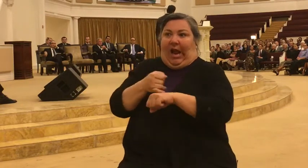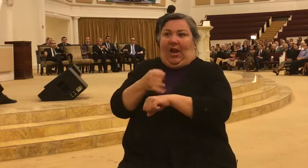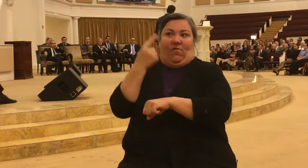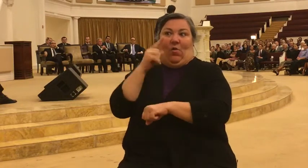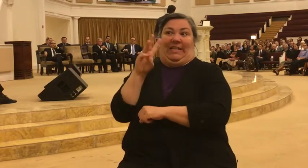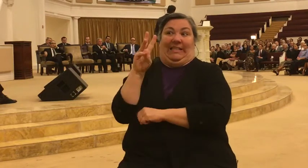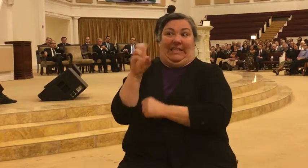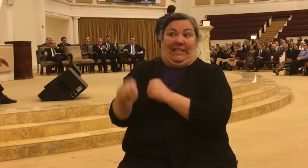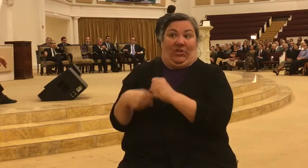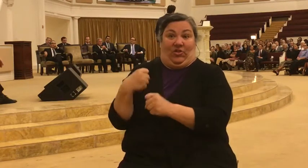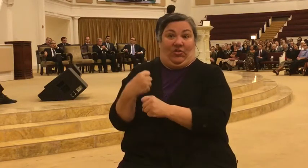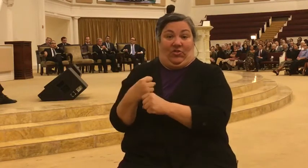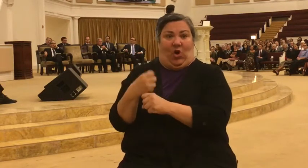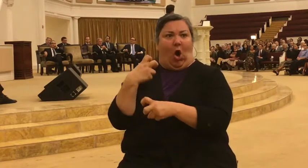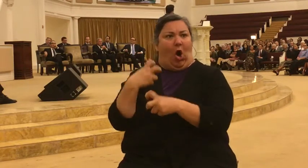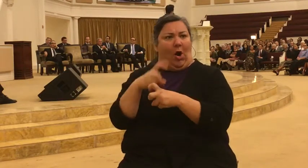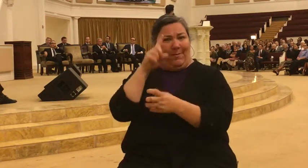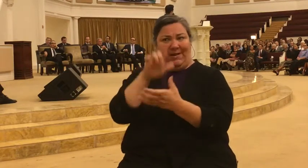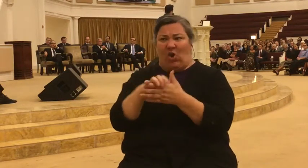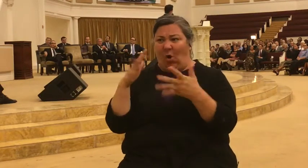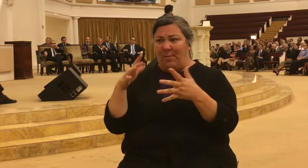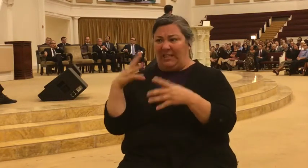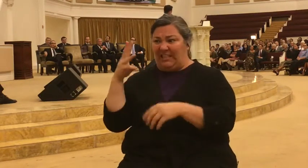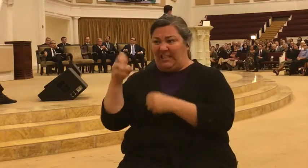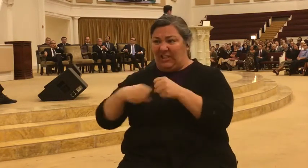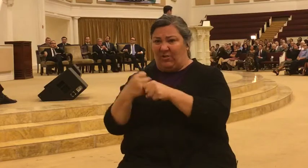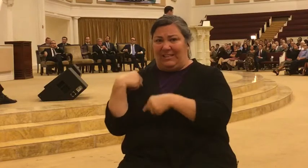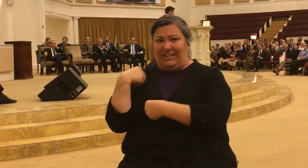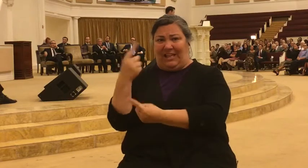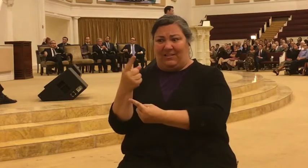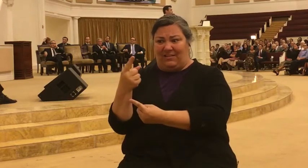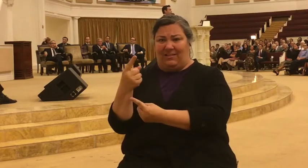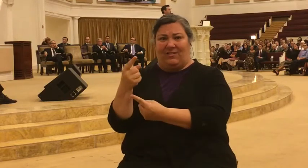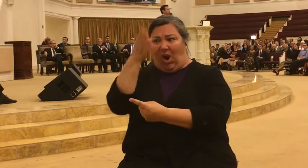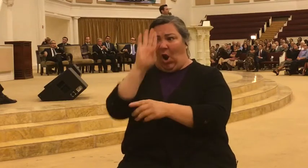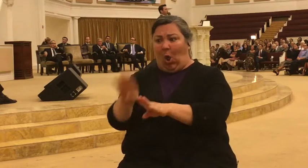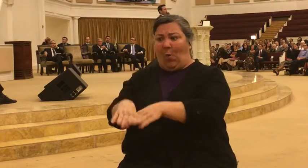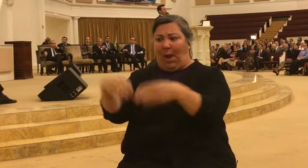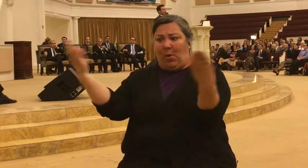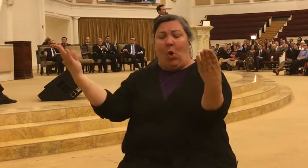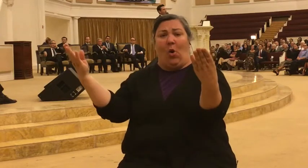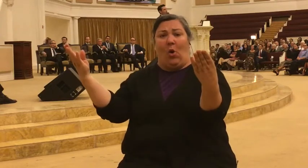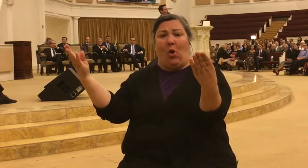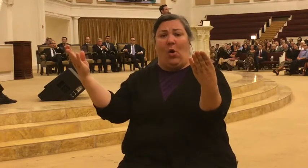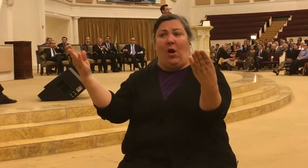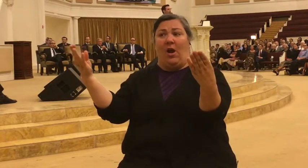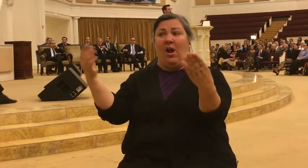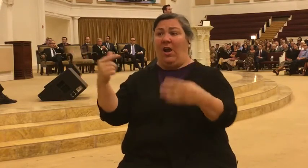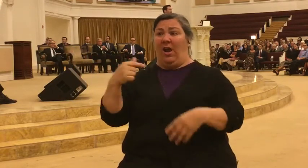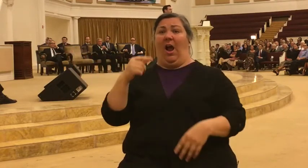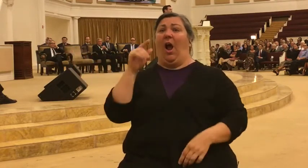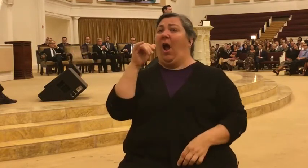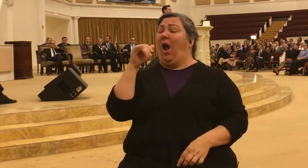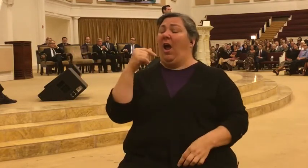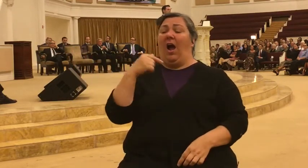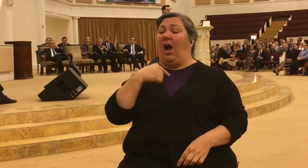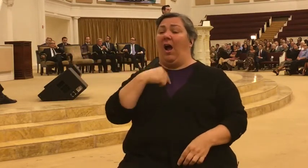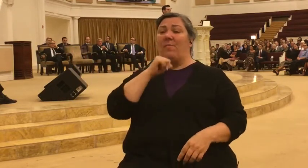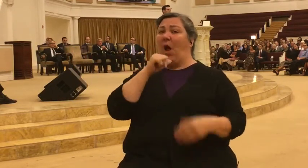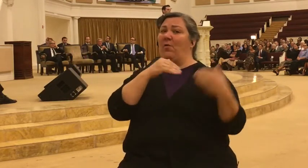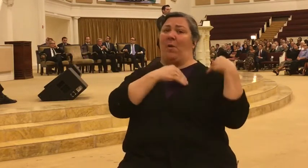believe 6 years ago God opened the door. And I would be foolish to say that I'm responsible for everything that